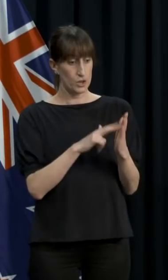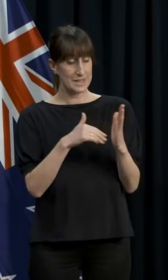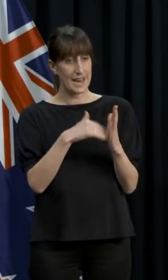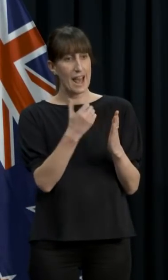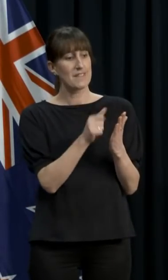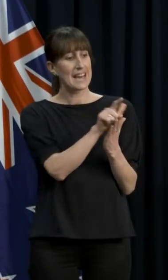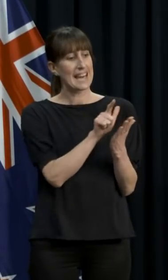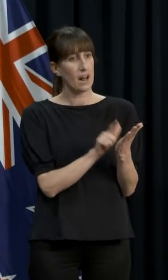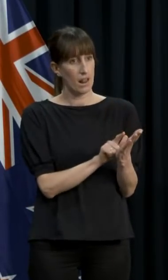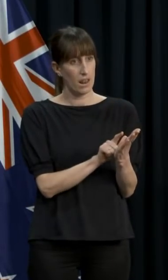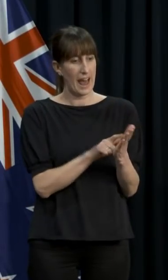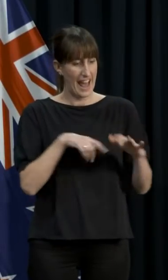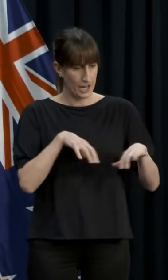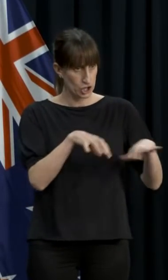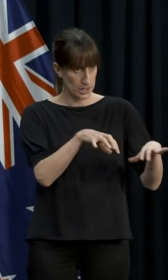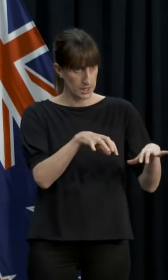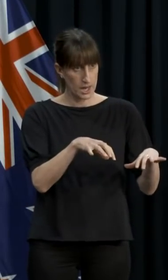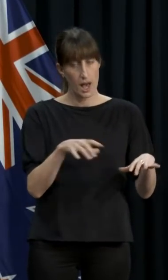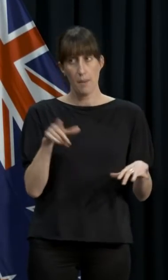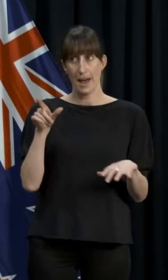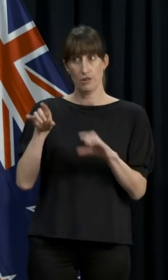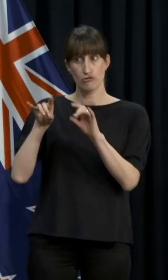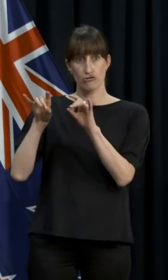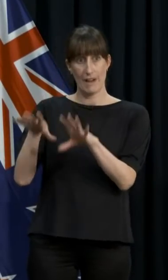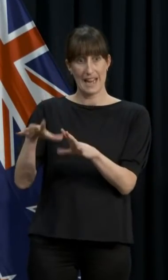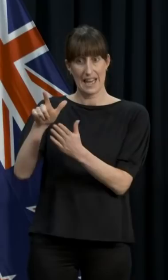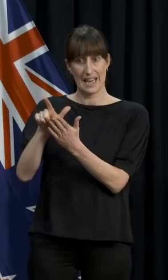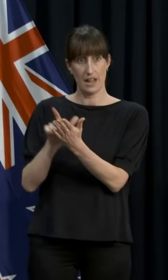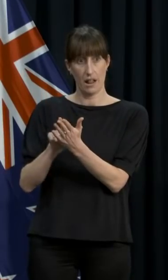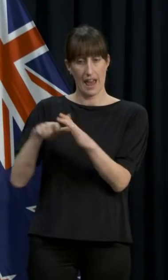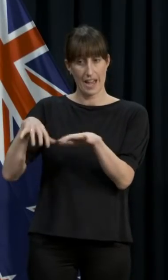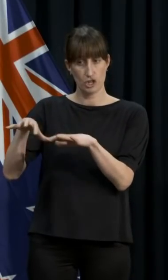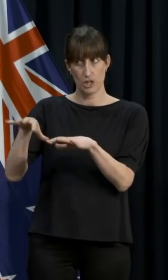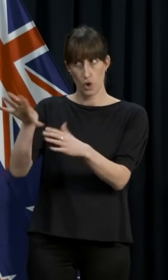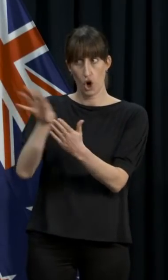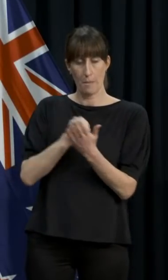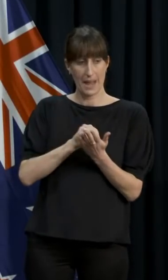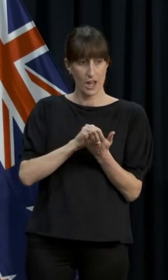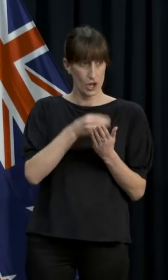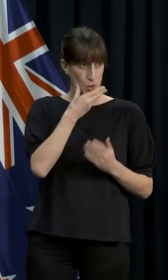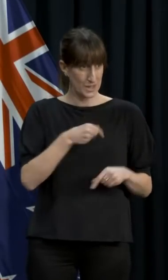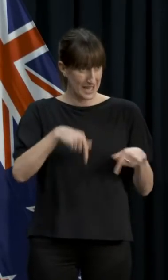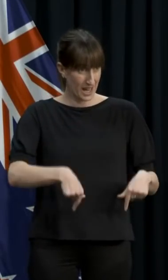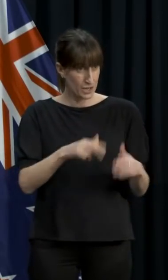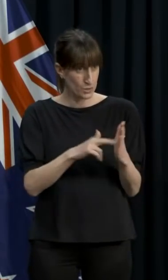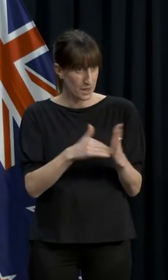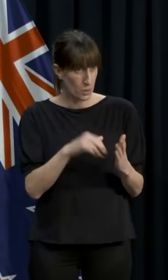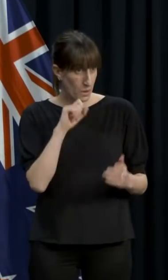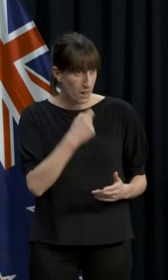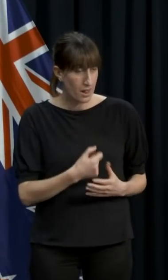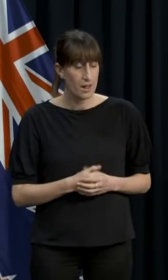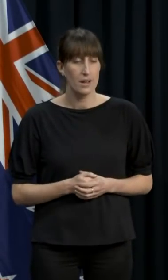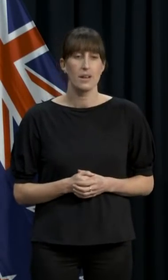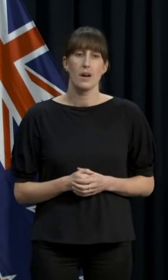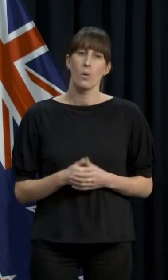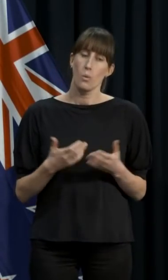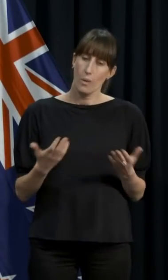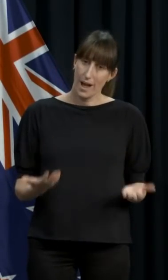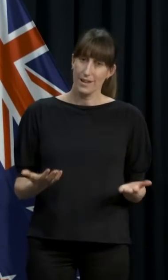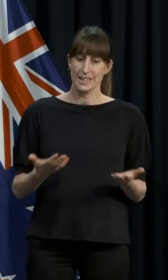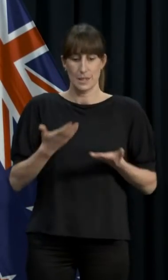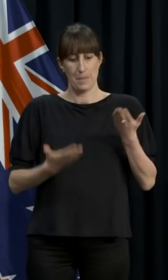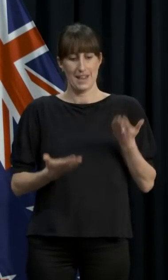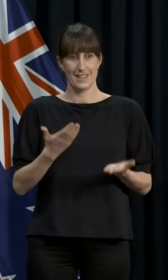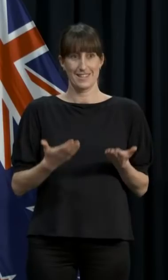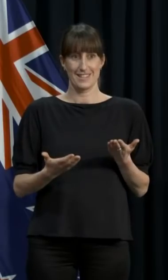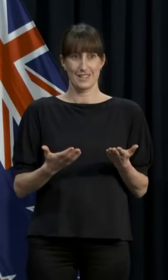they've done there and make it into a New Zealand thing? Is it possible? Look, with all of these things, we have to do what the right thing is for New